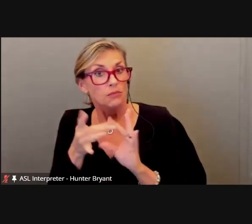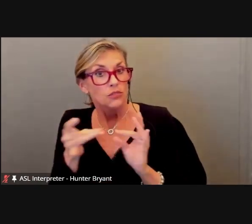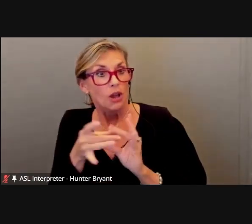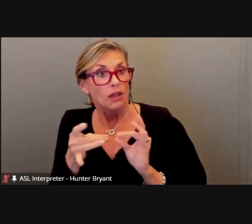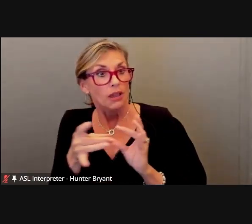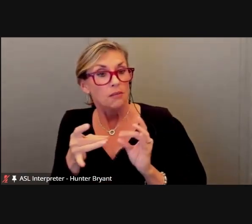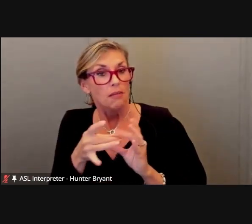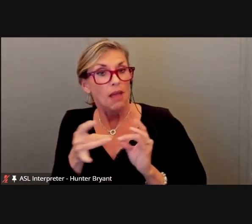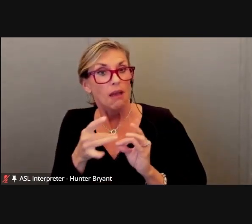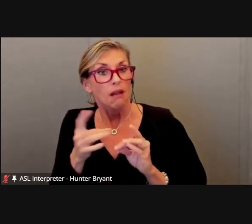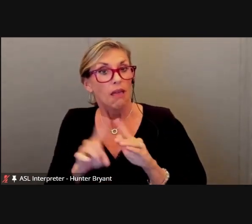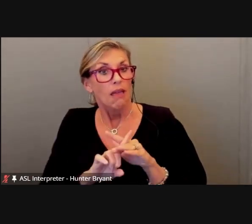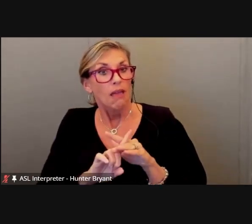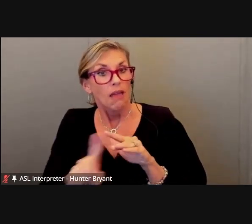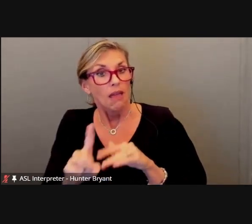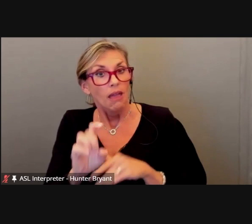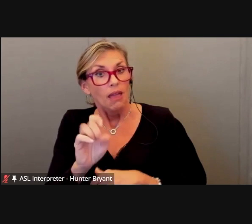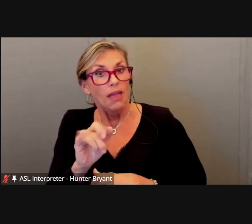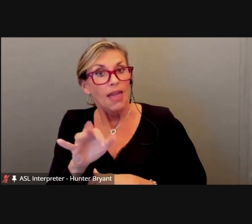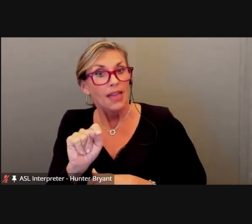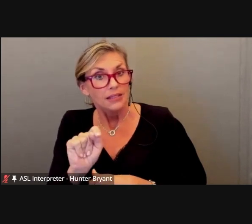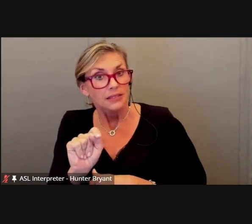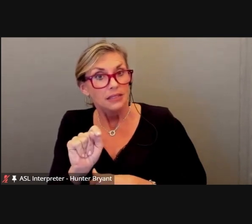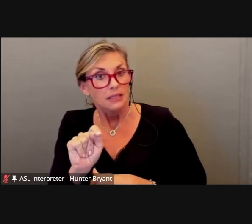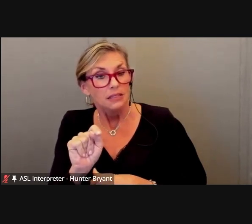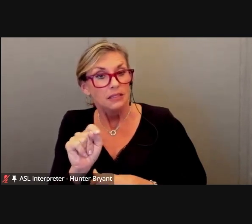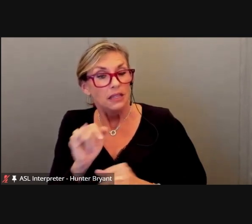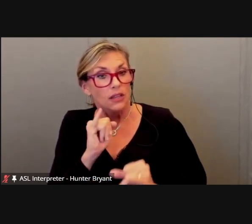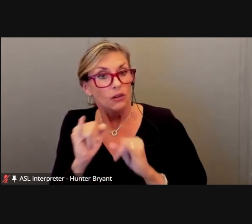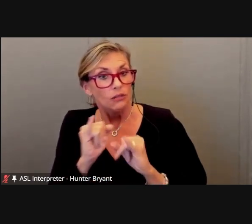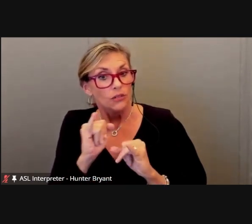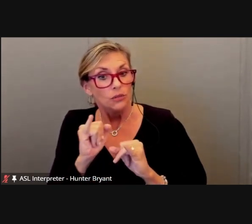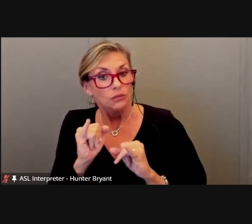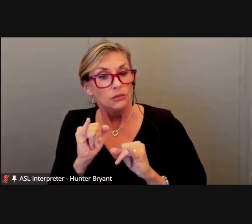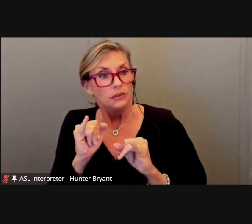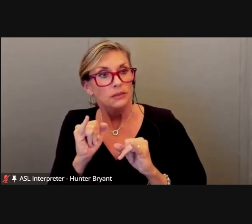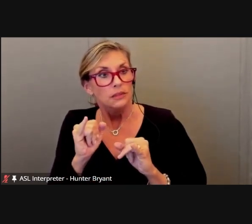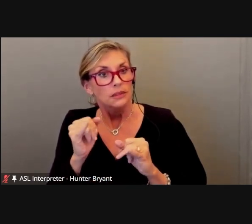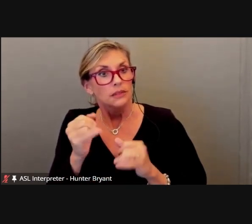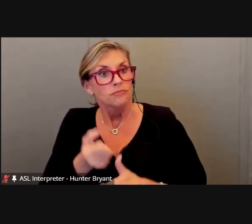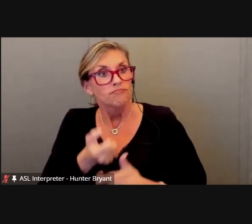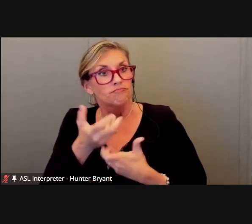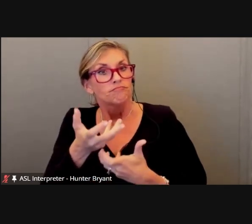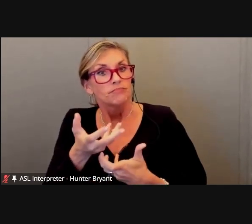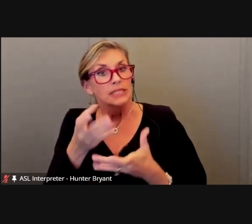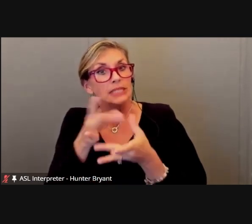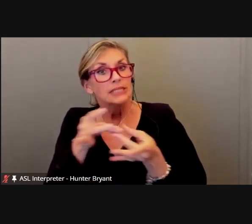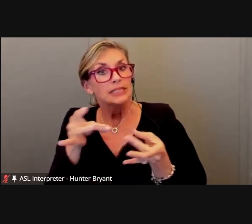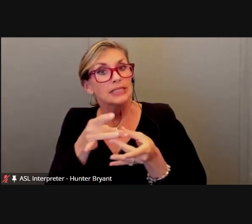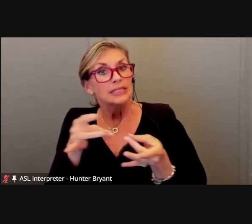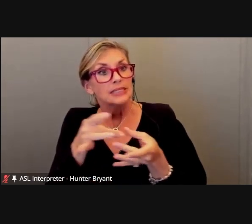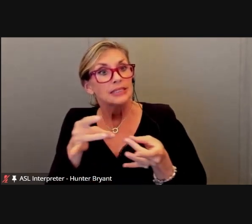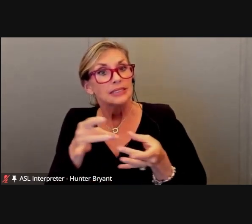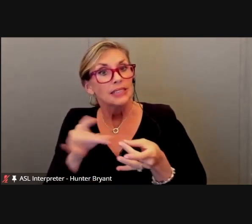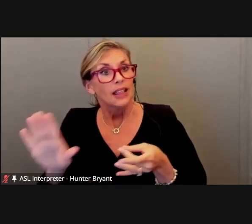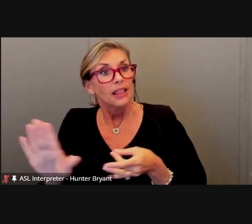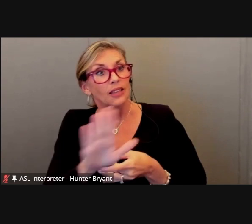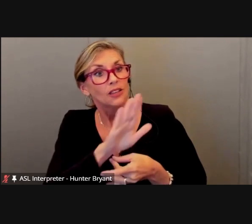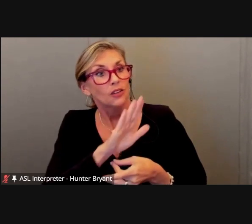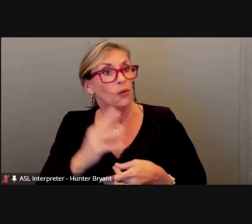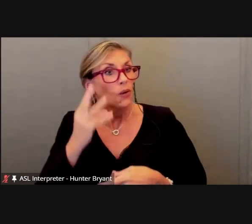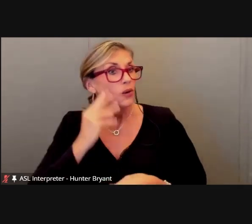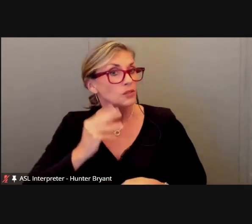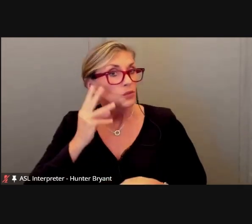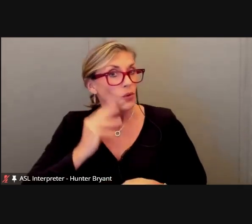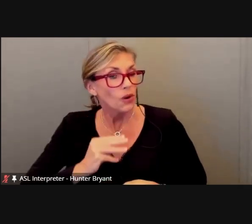like we talk about telling your story. So I'm like, well, hey, we have this bill that talks about exit interviews. And